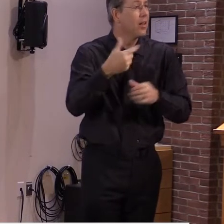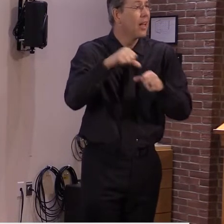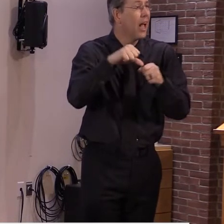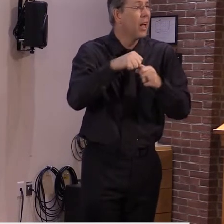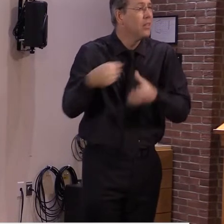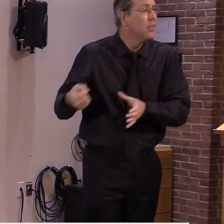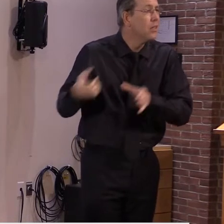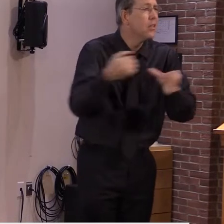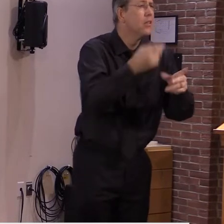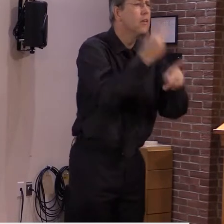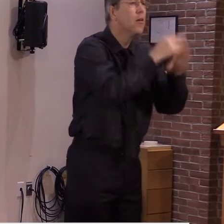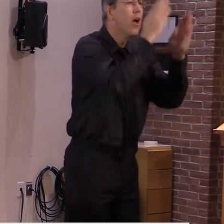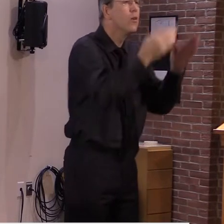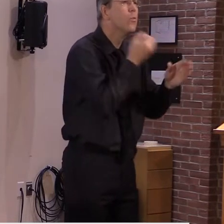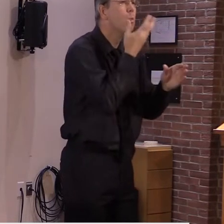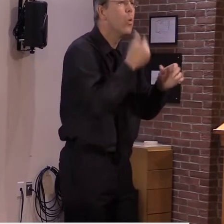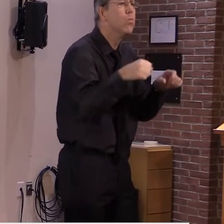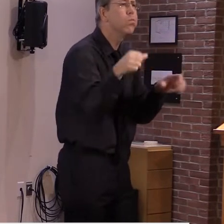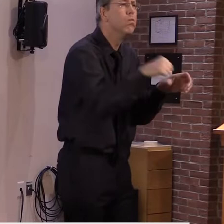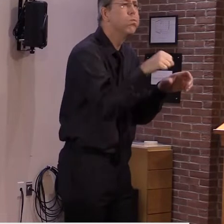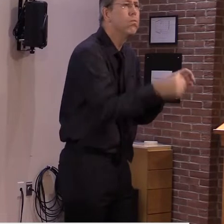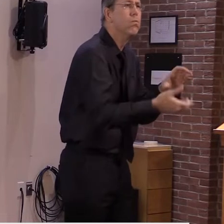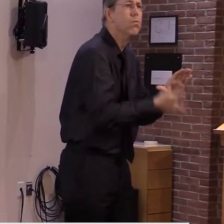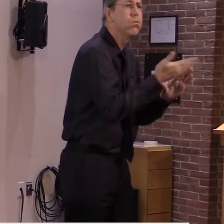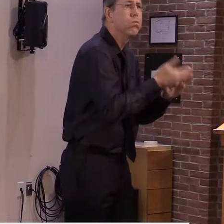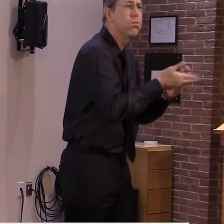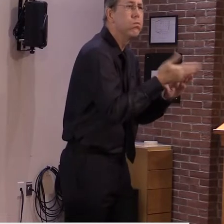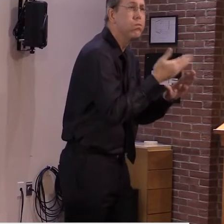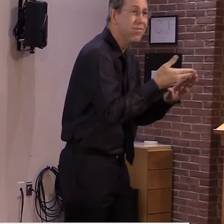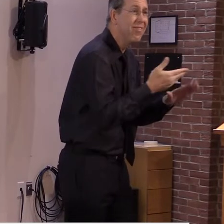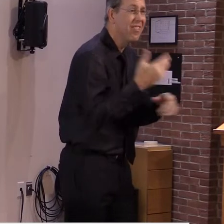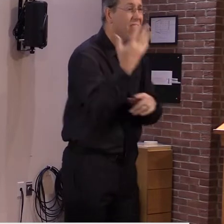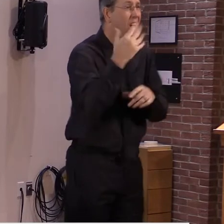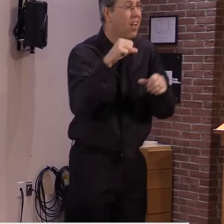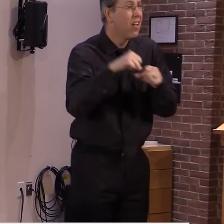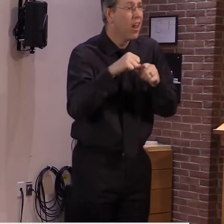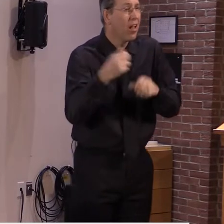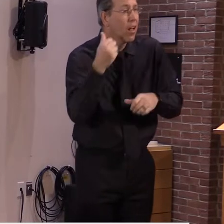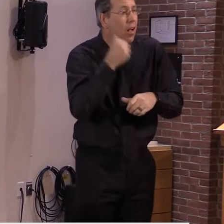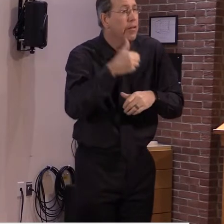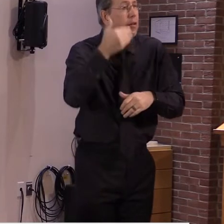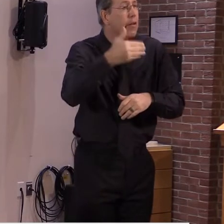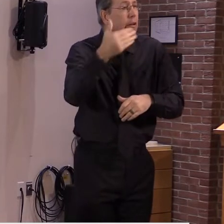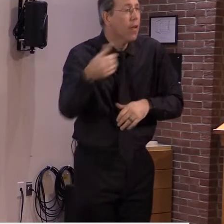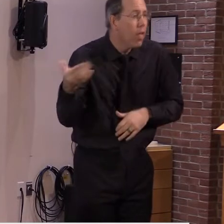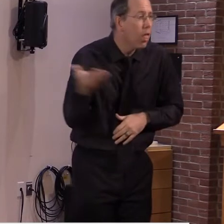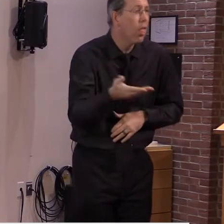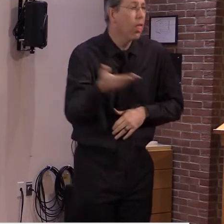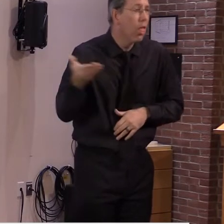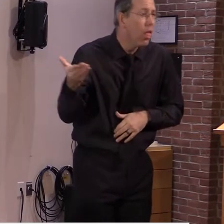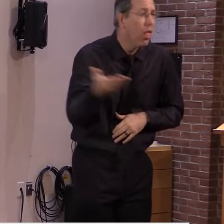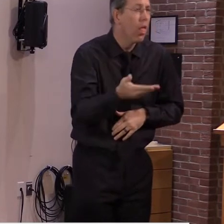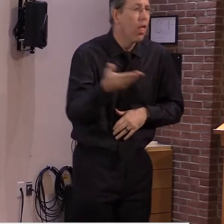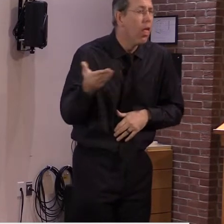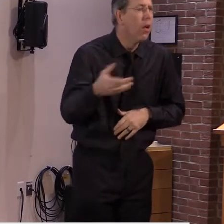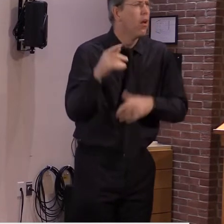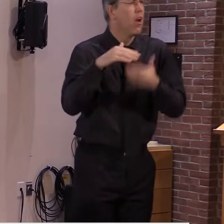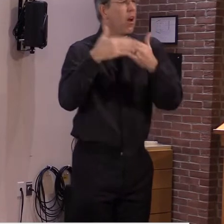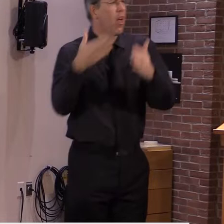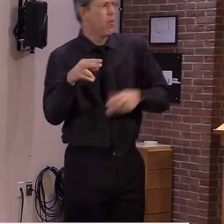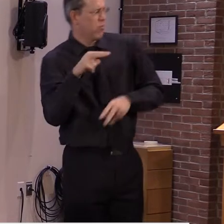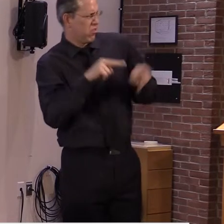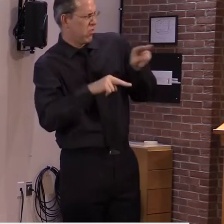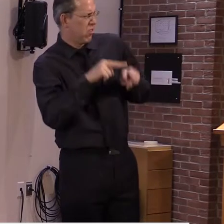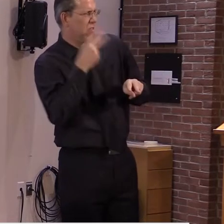home. She obviously couldn't afford a bulk delivery, so this neighbor anonymously sent her 100 gallons of